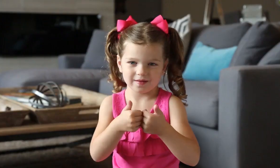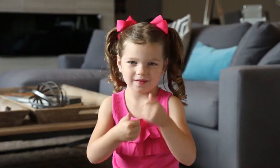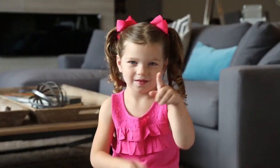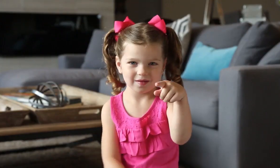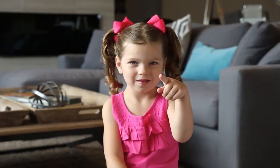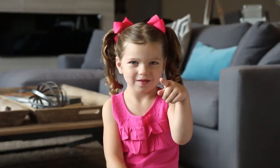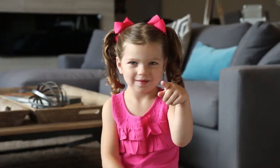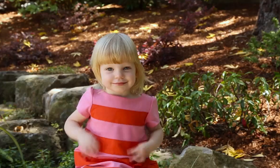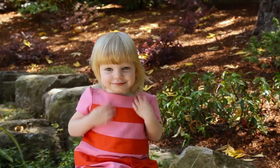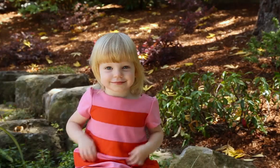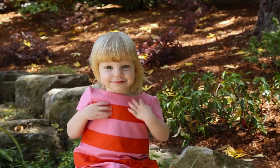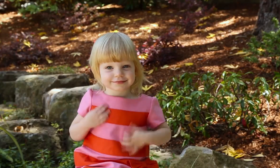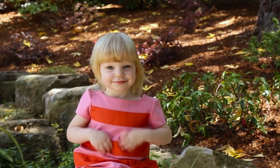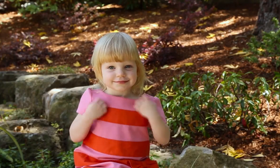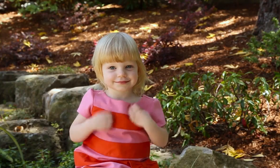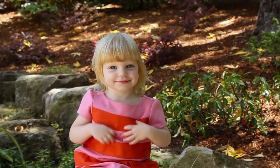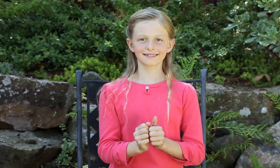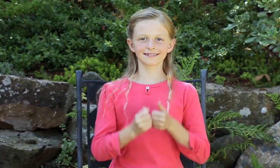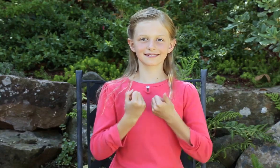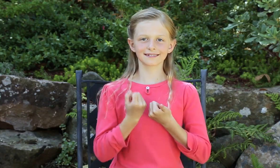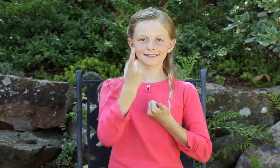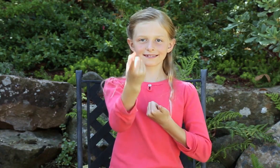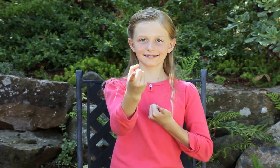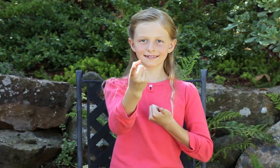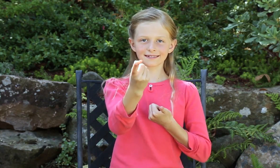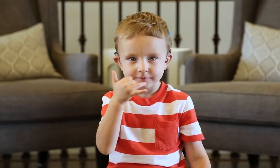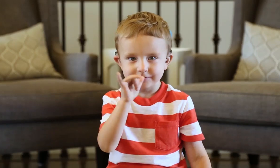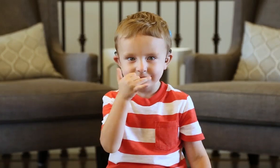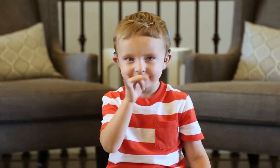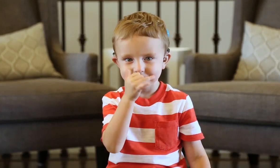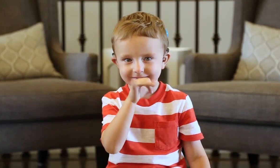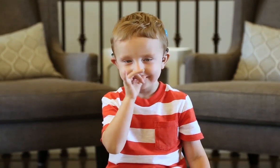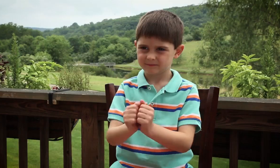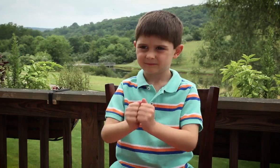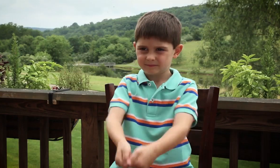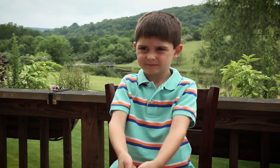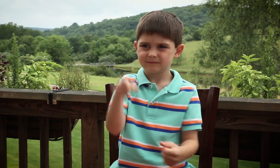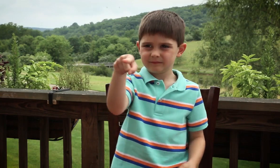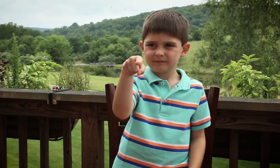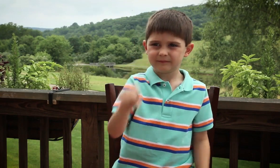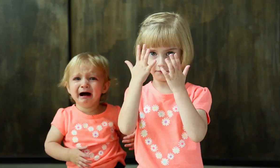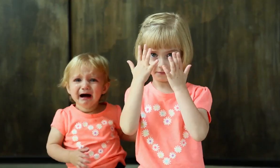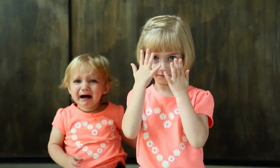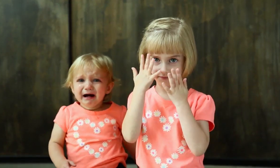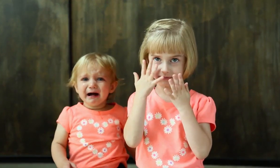How you? Me happy. How you? Me silly. You, me